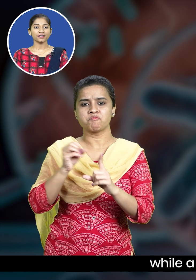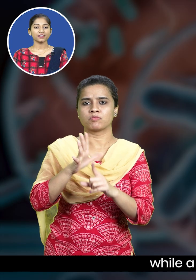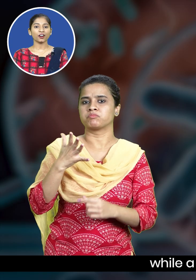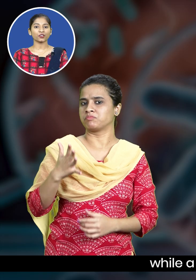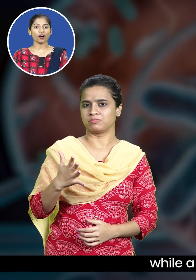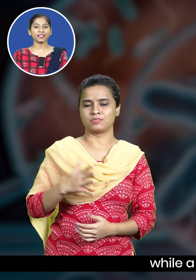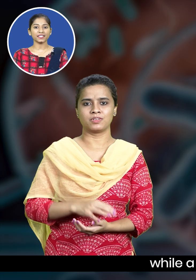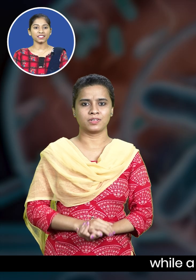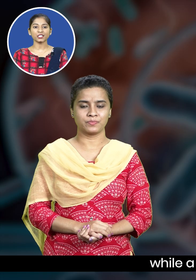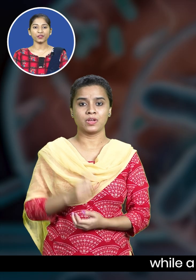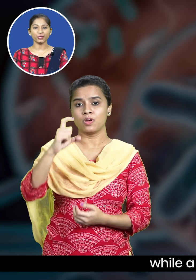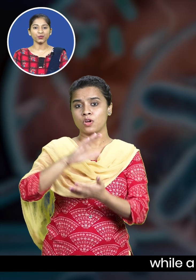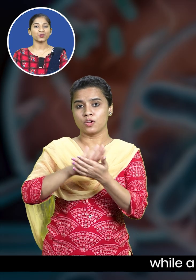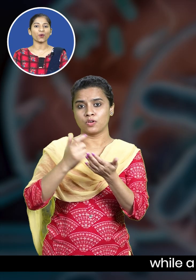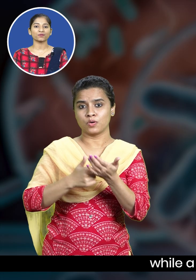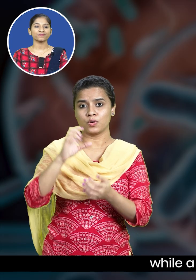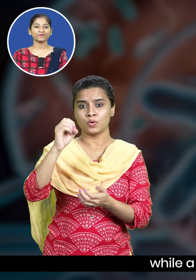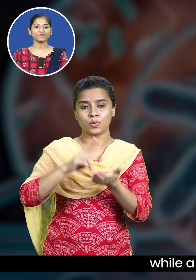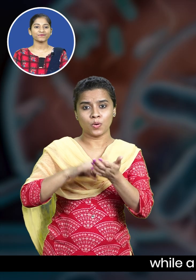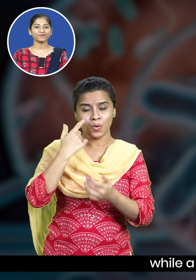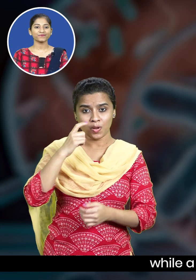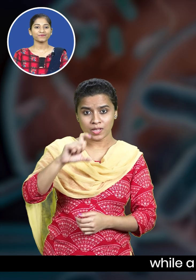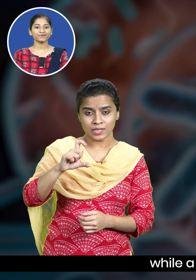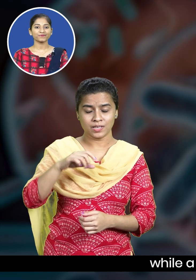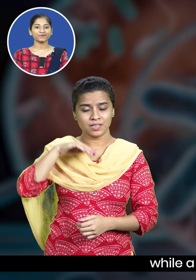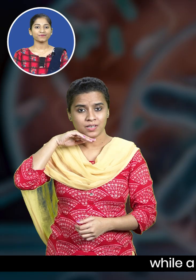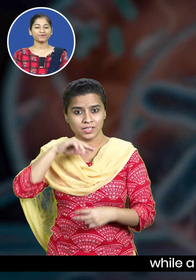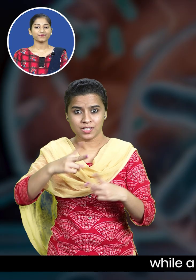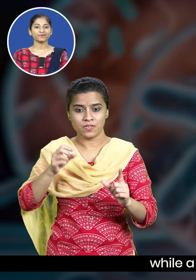while a chronic disease will do so.